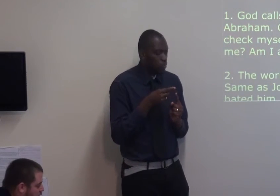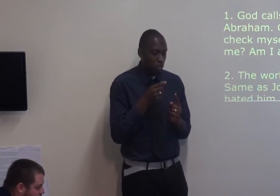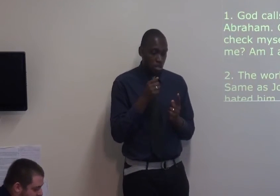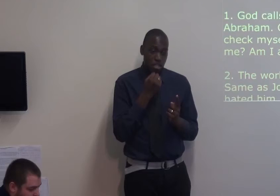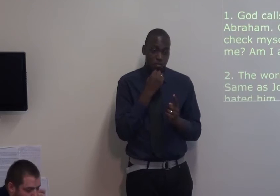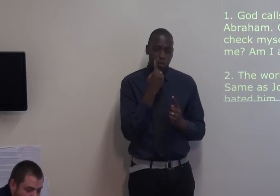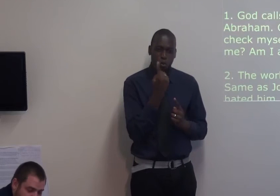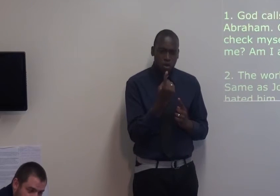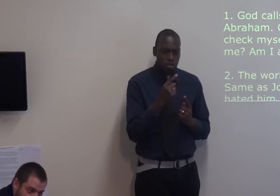God calls people.